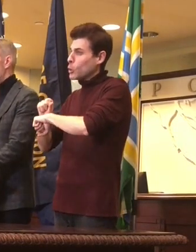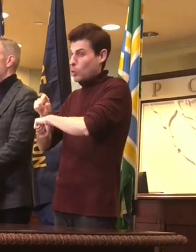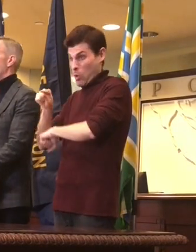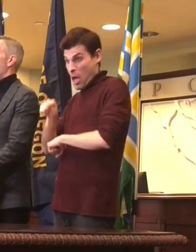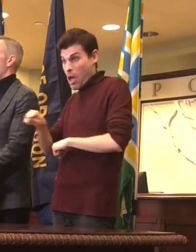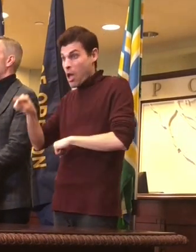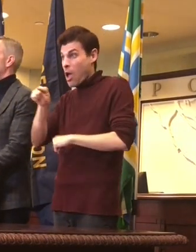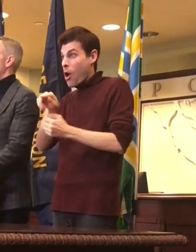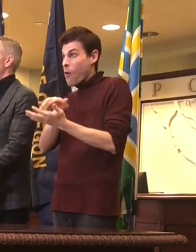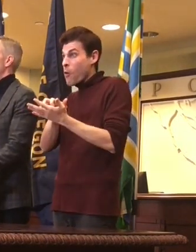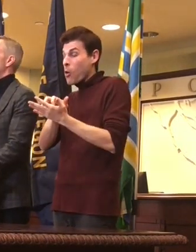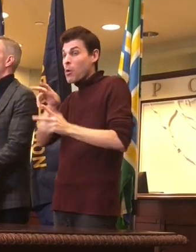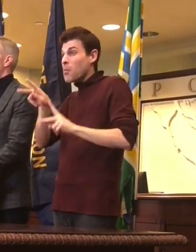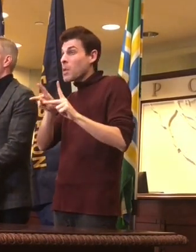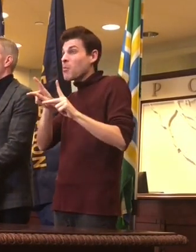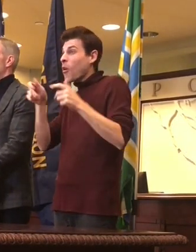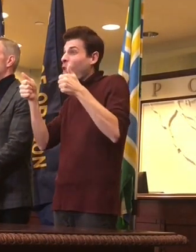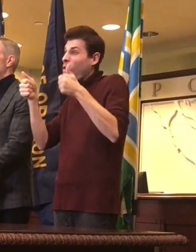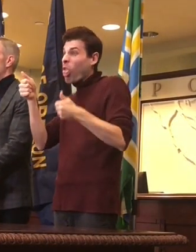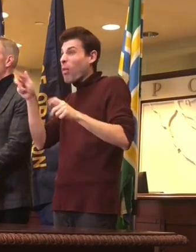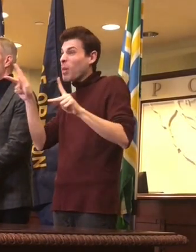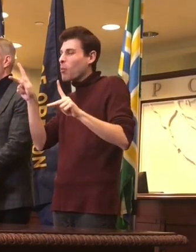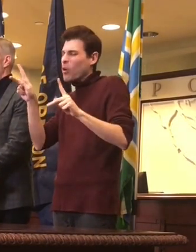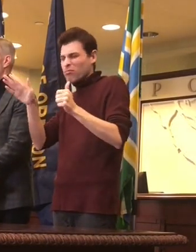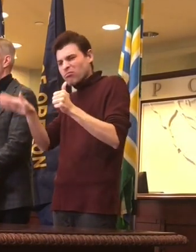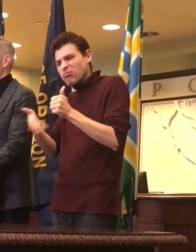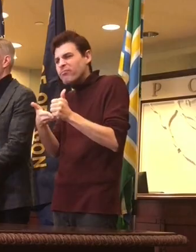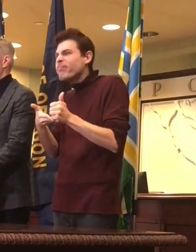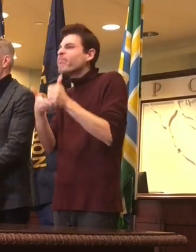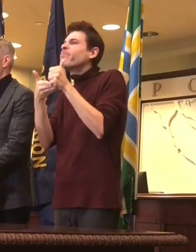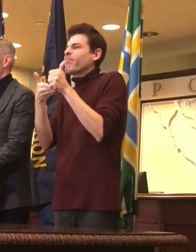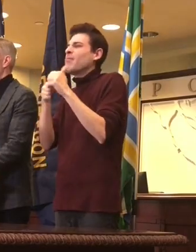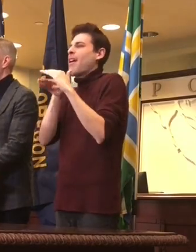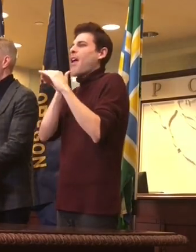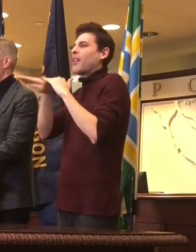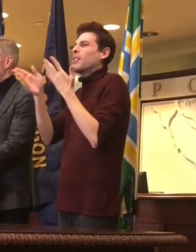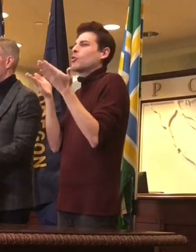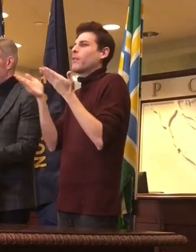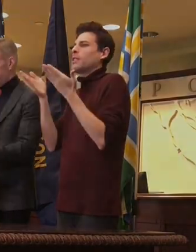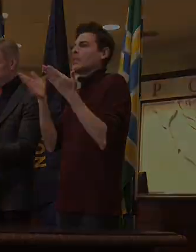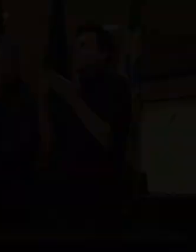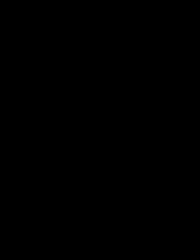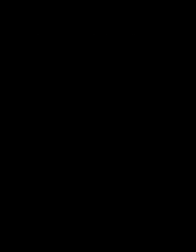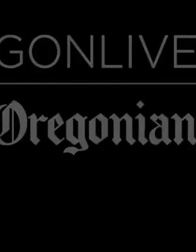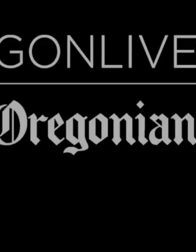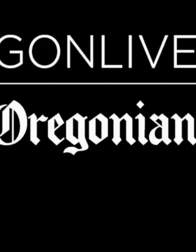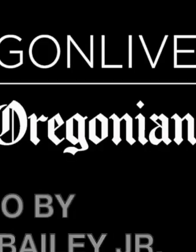community get access to the services they need. Thank you.